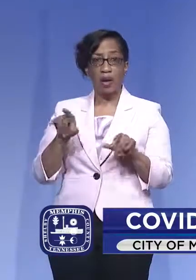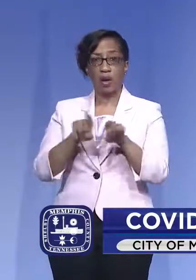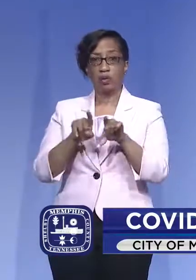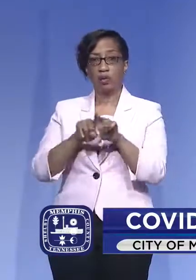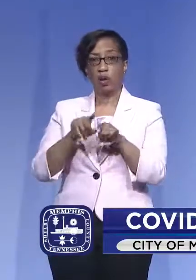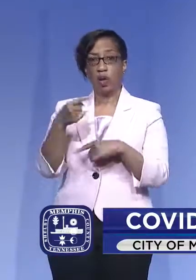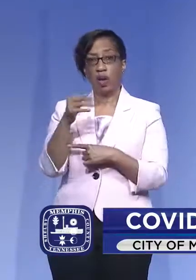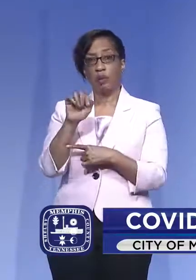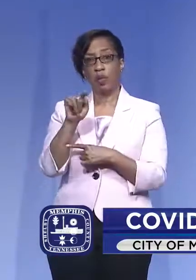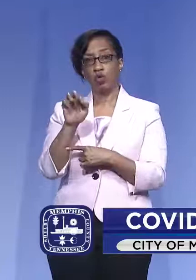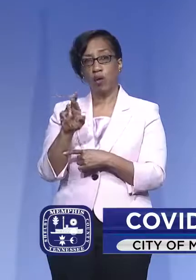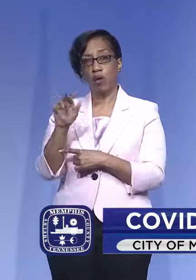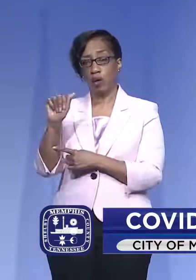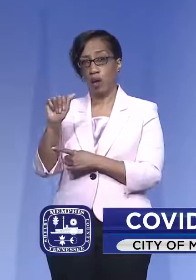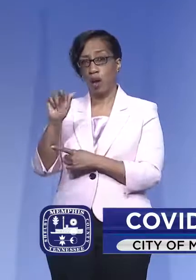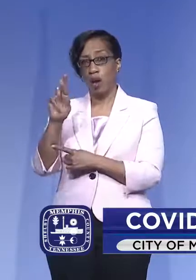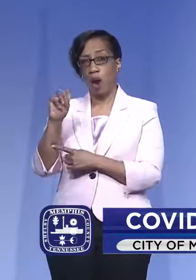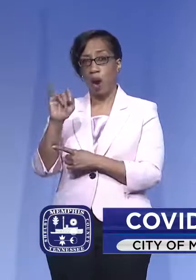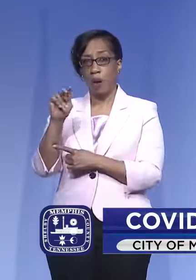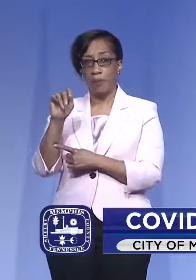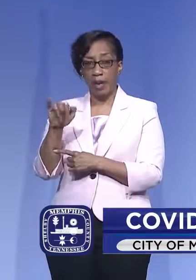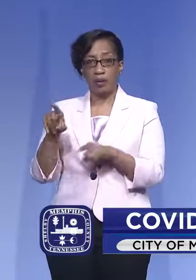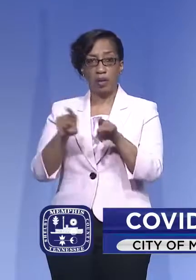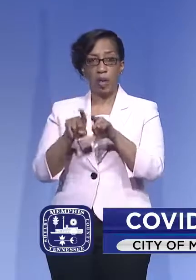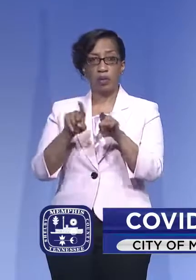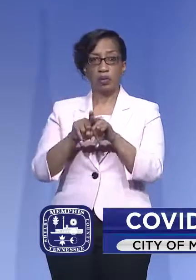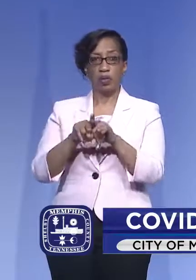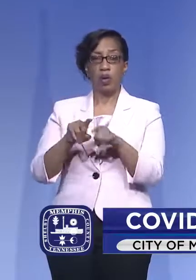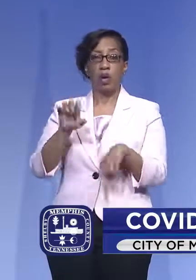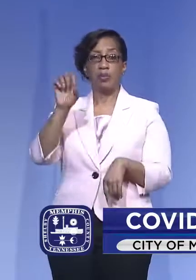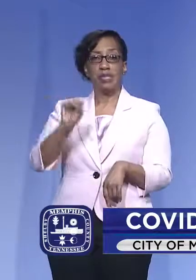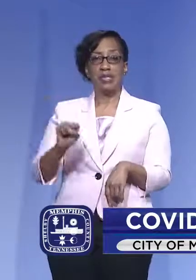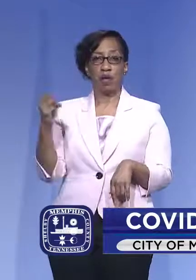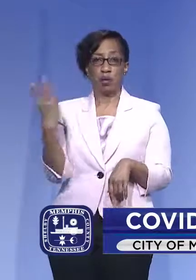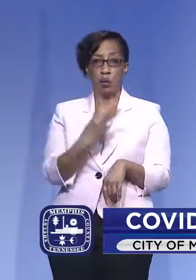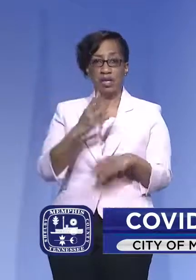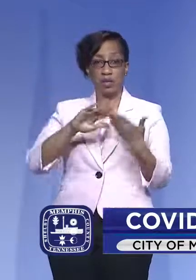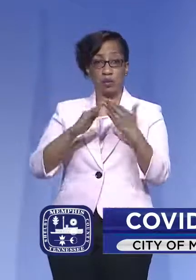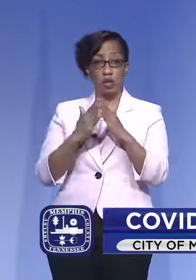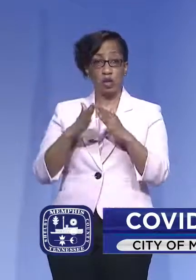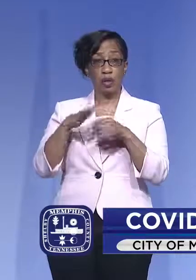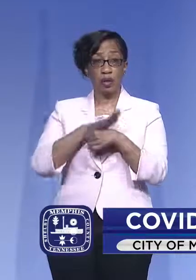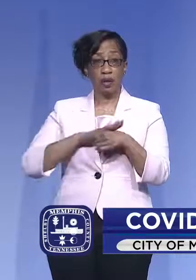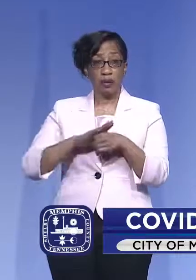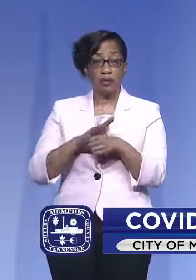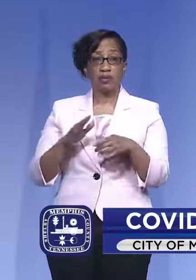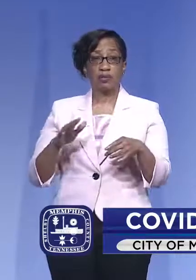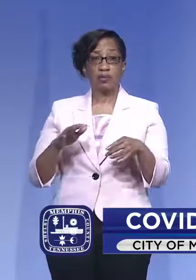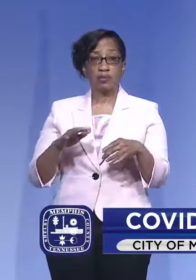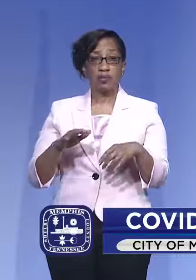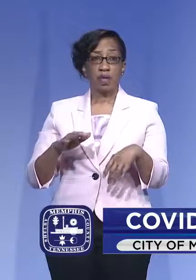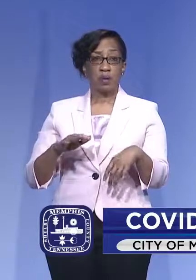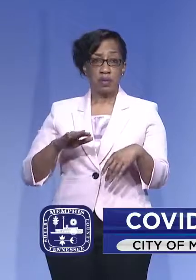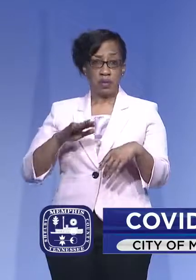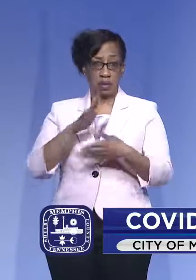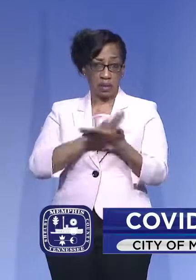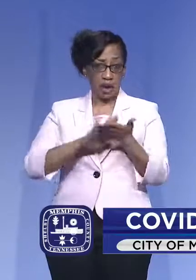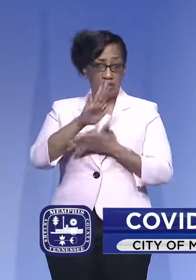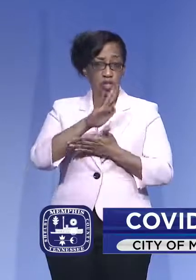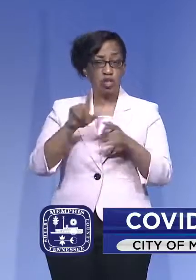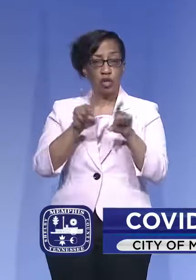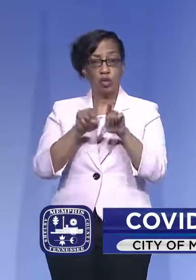Church, down at Whitehaven at Southwest Tennessee Community College, Germantown and Colleyville Pod out at the Germantown